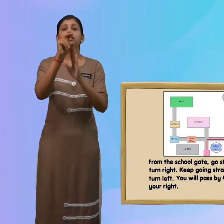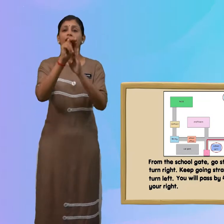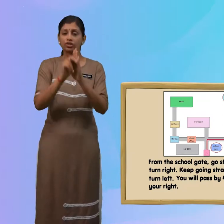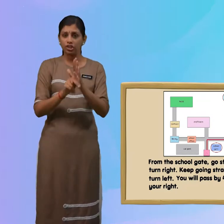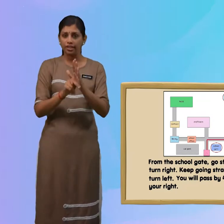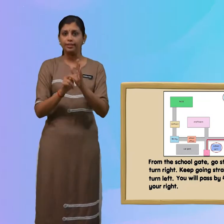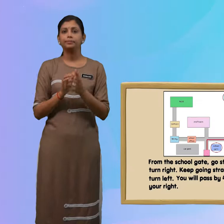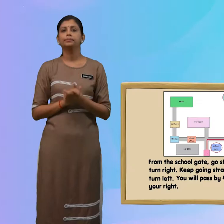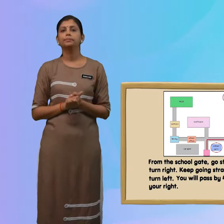destination.